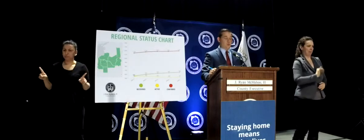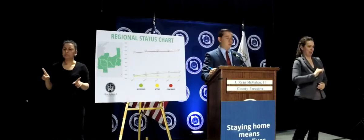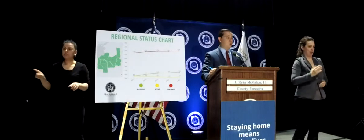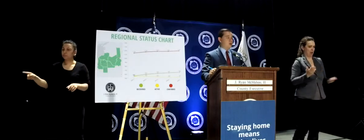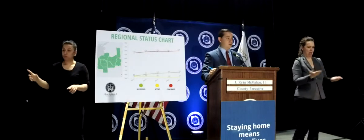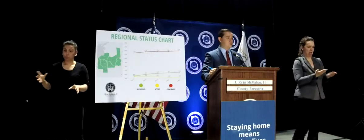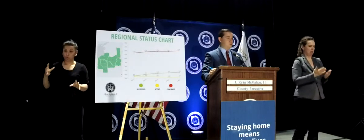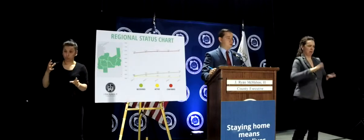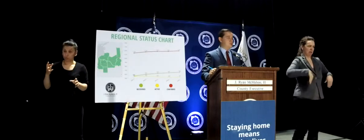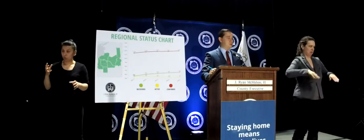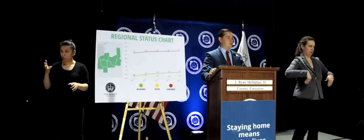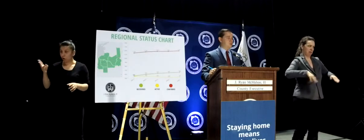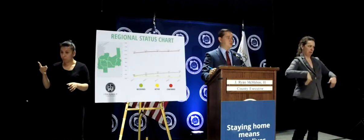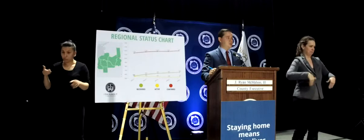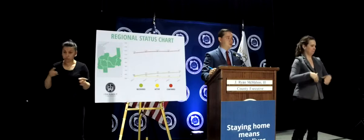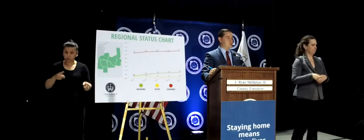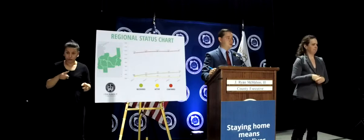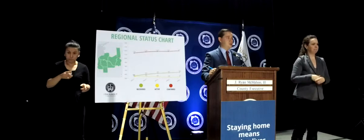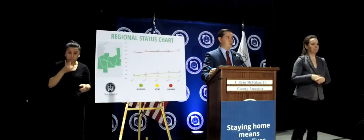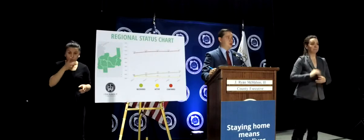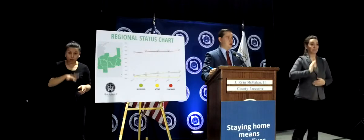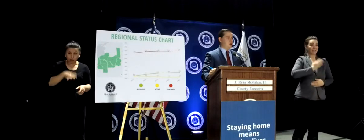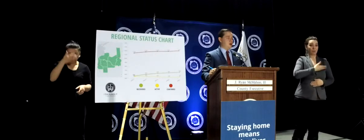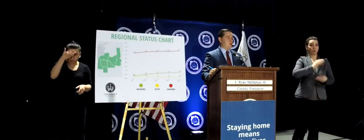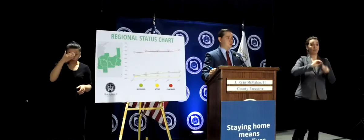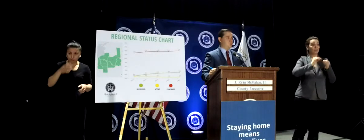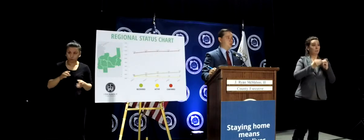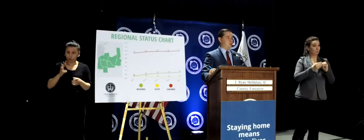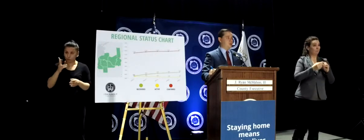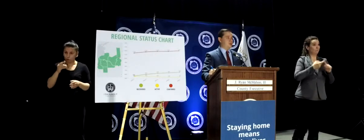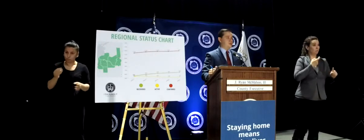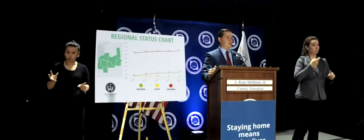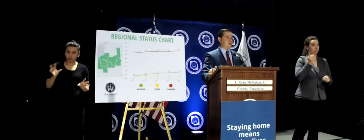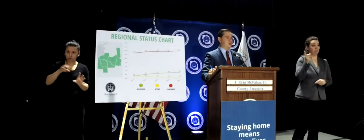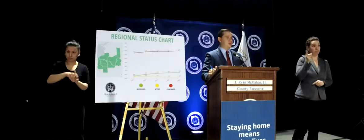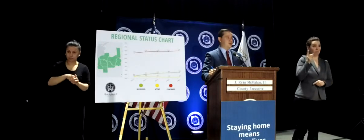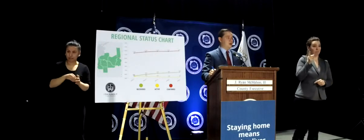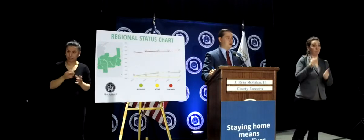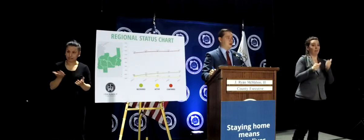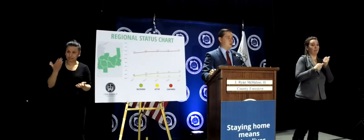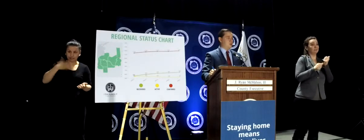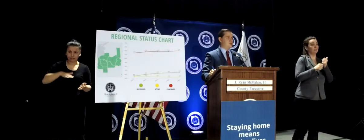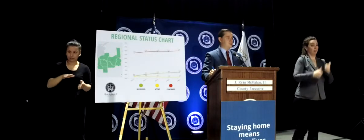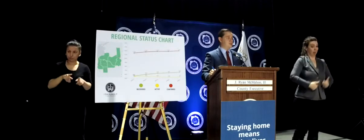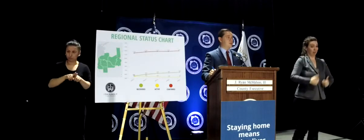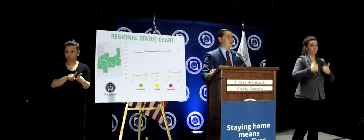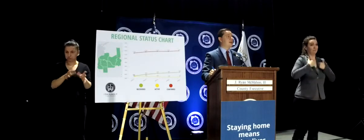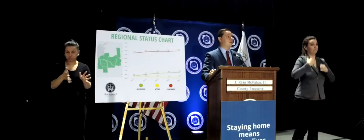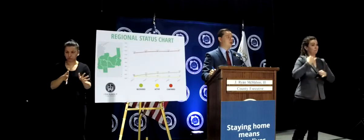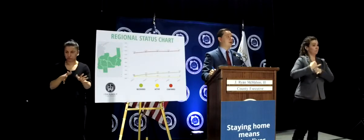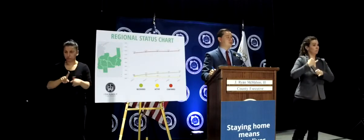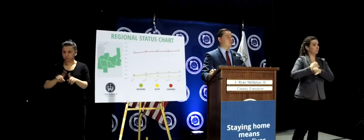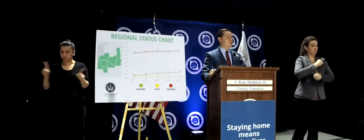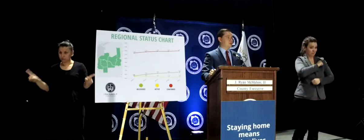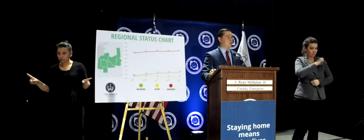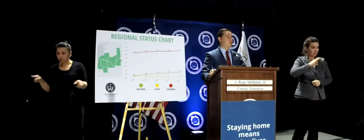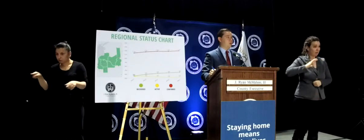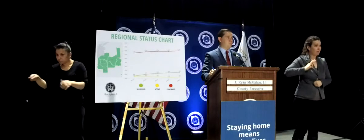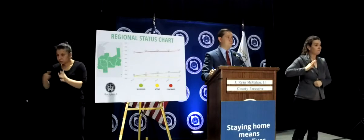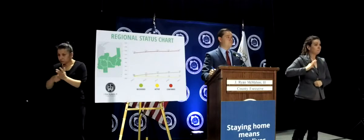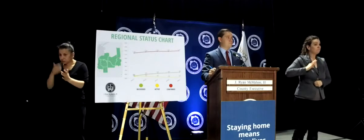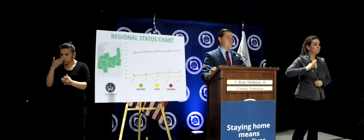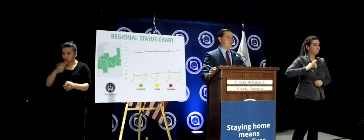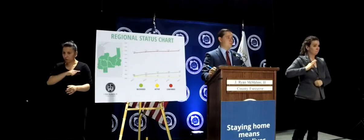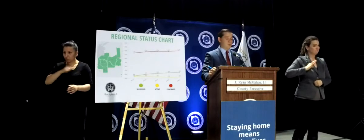essentially we went into assisted living facilities with employees and the residents, and that's how busy we